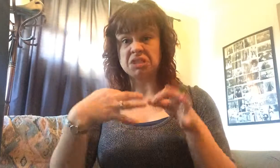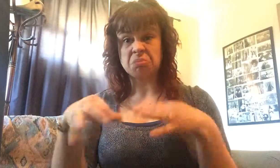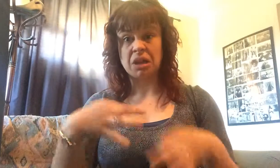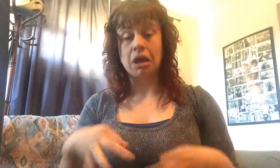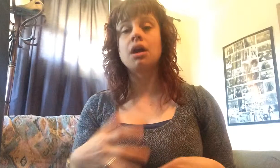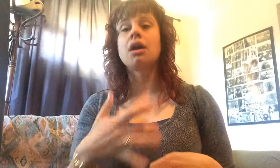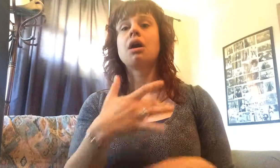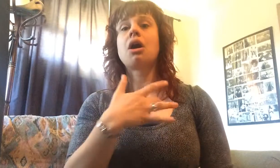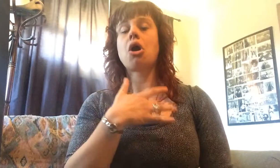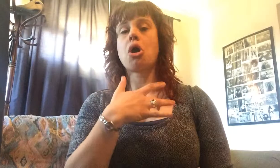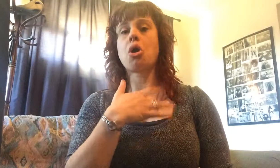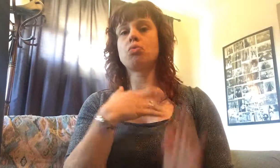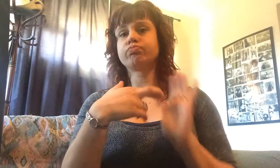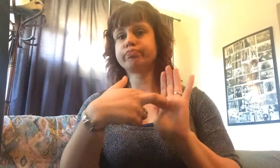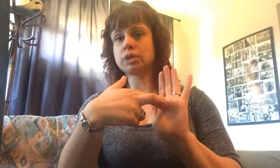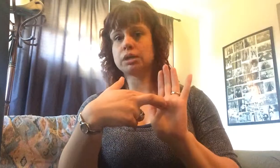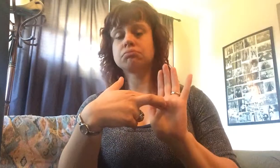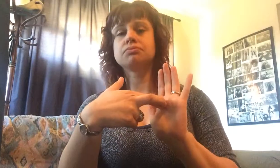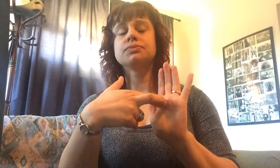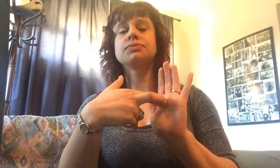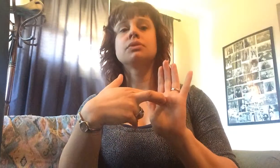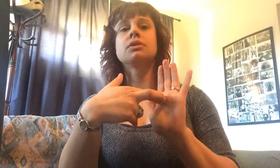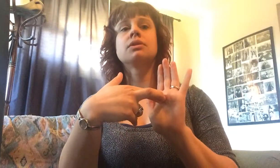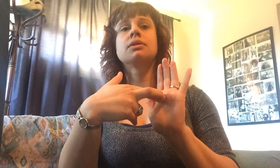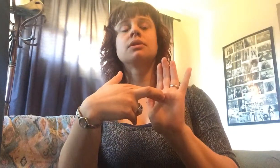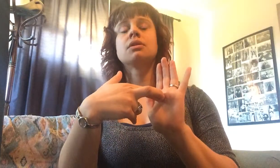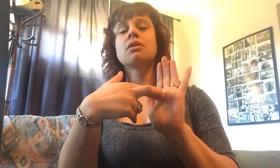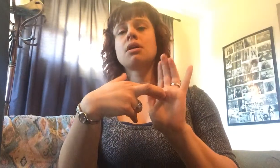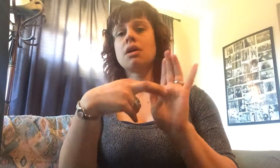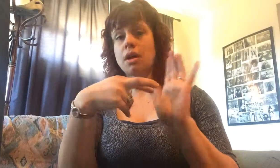conical muscular organ.